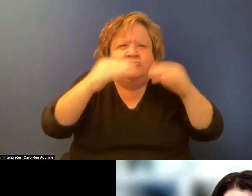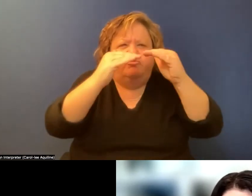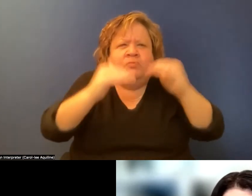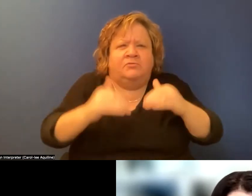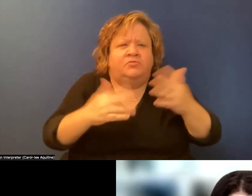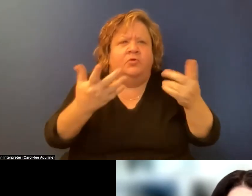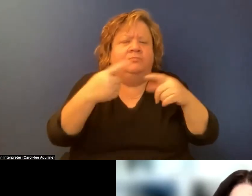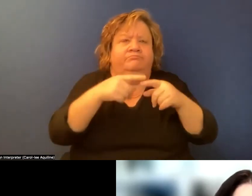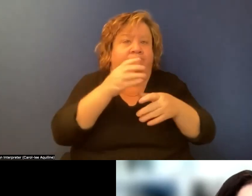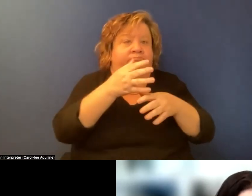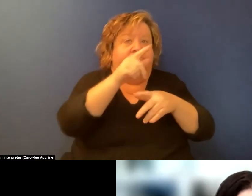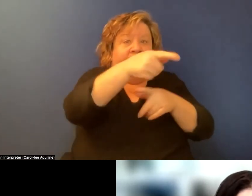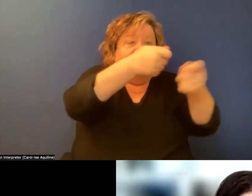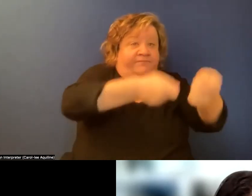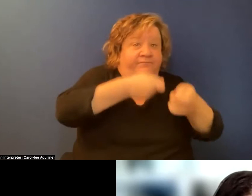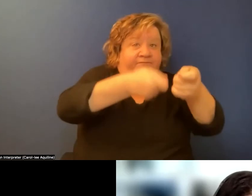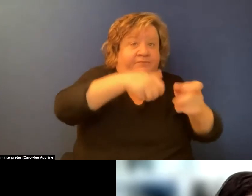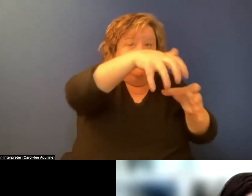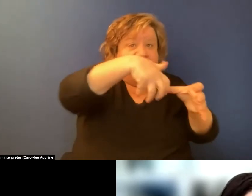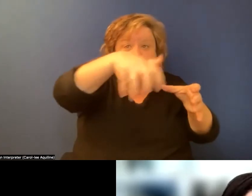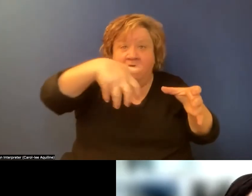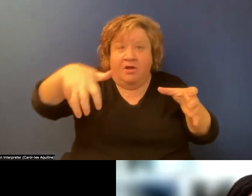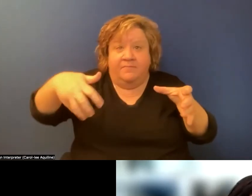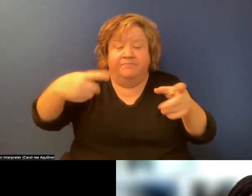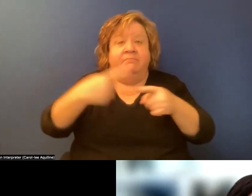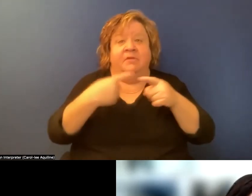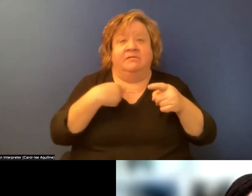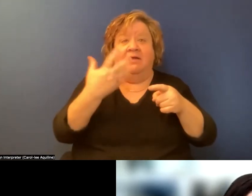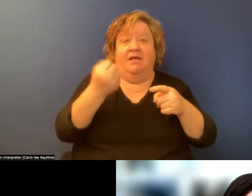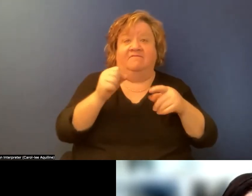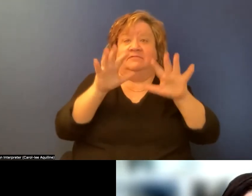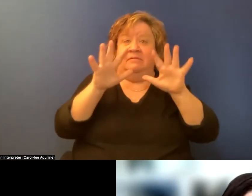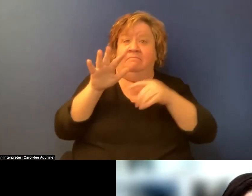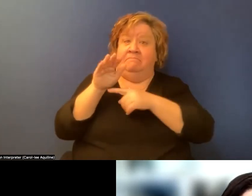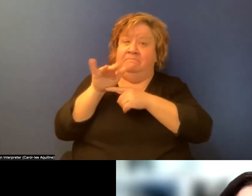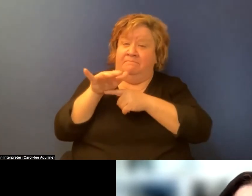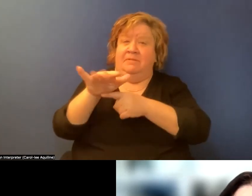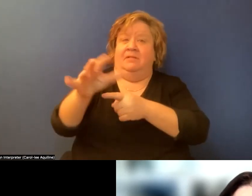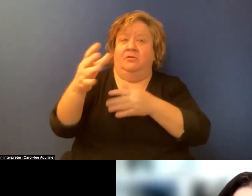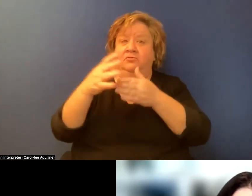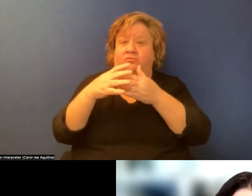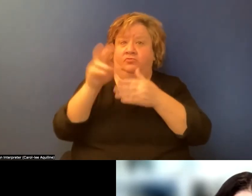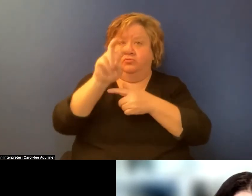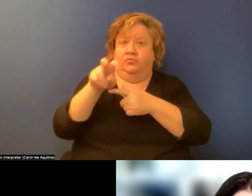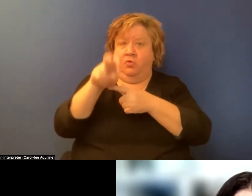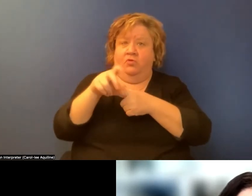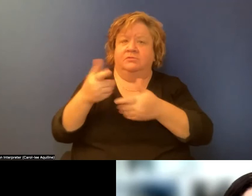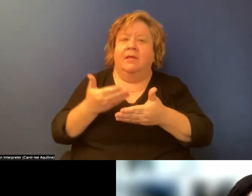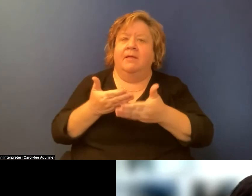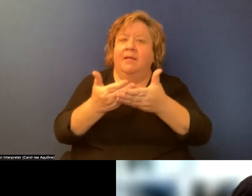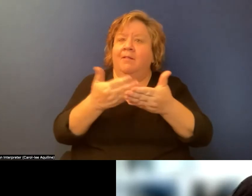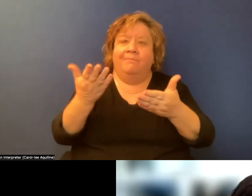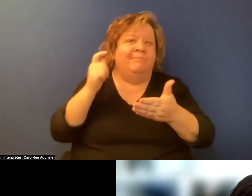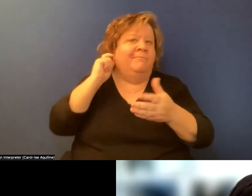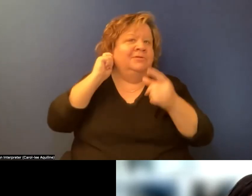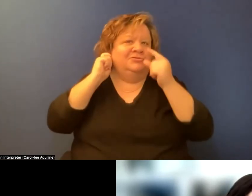Action for Gender Sensitive Resilience project to help integrate gender equality and human rights-based approaches into